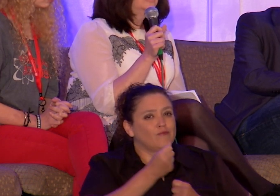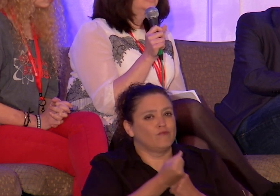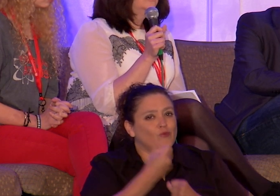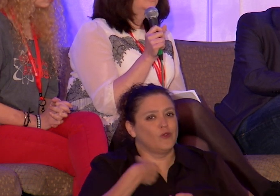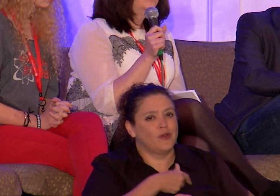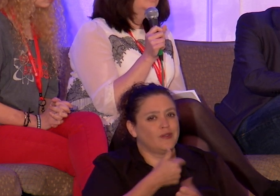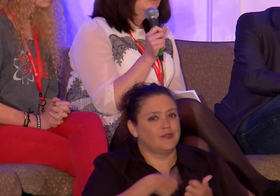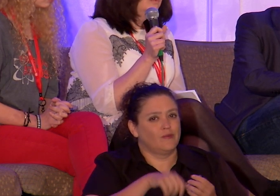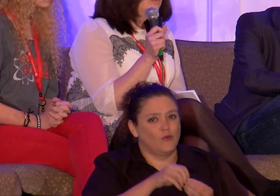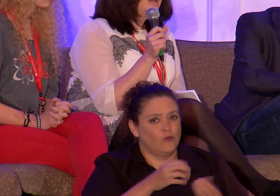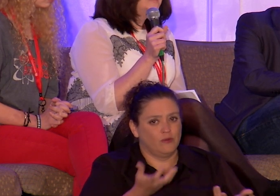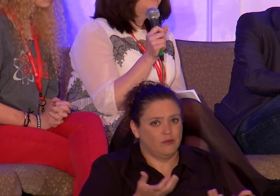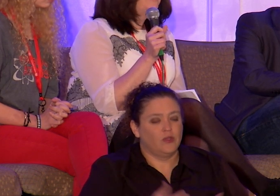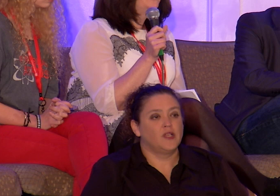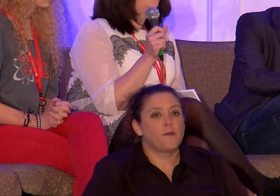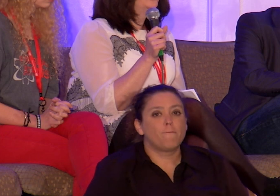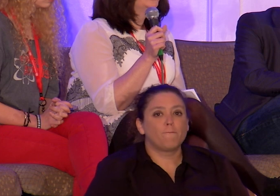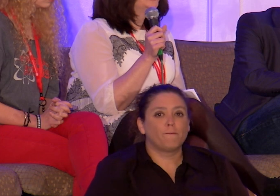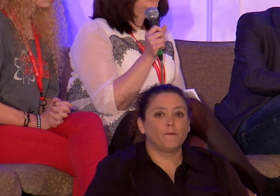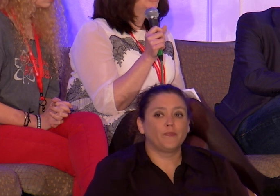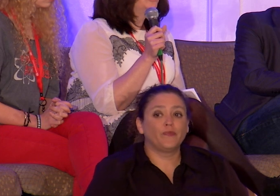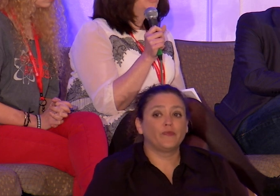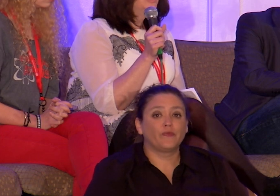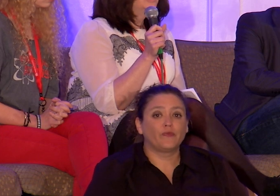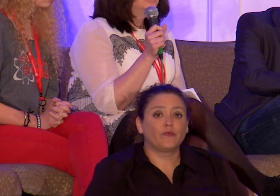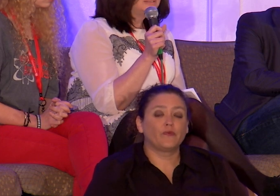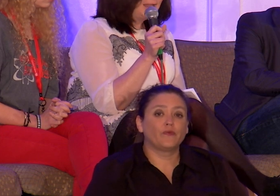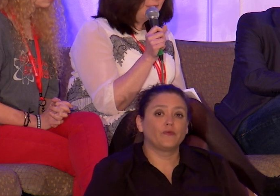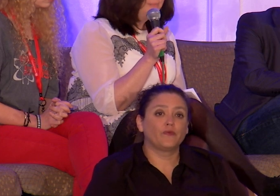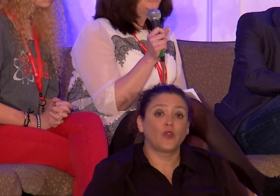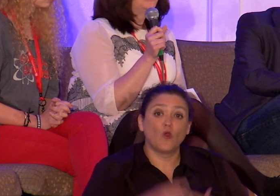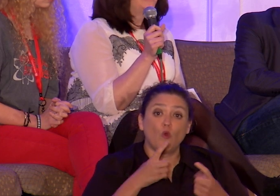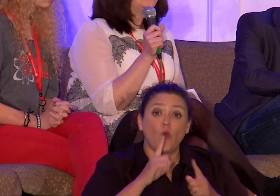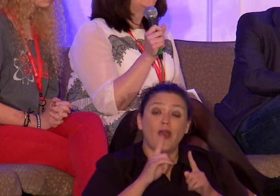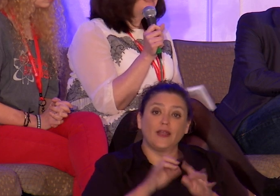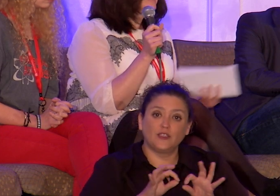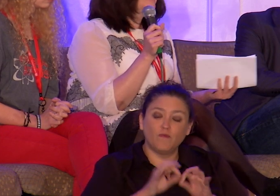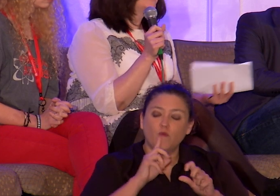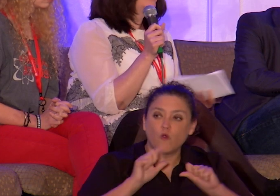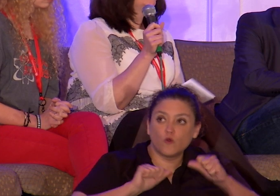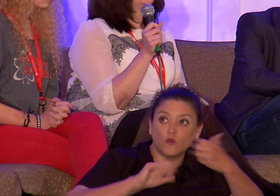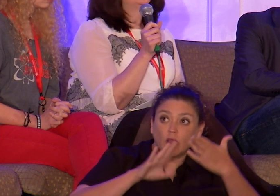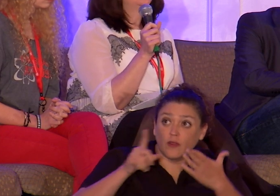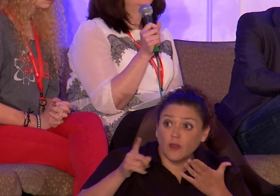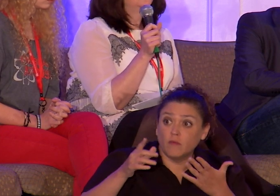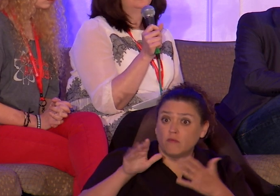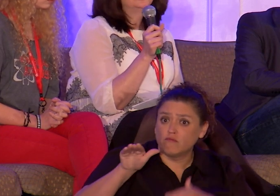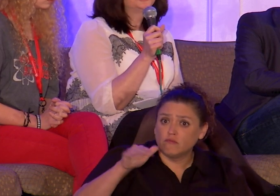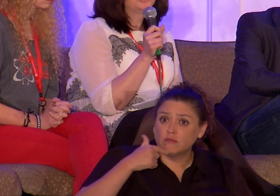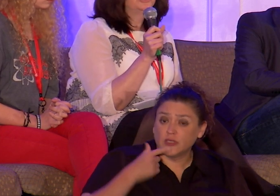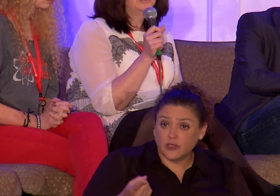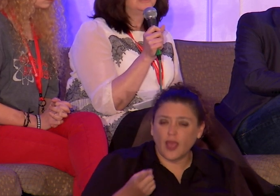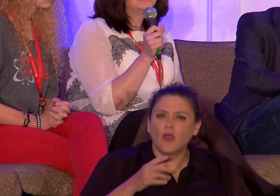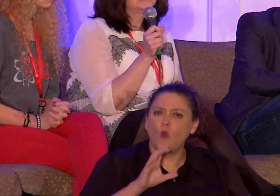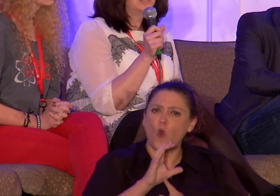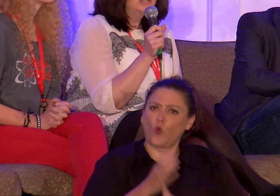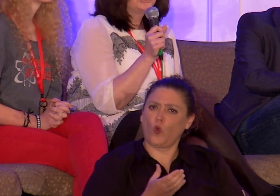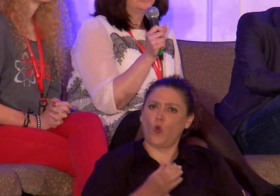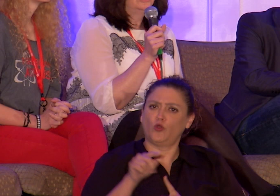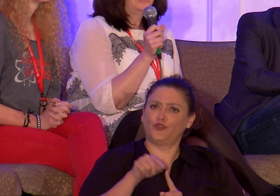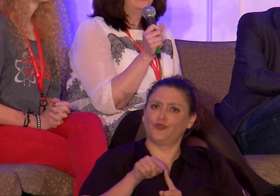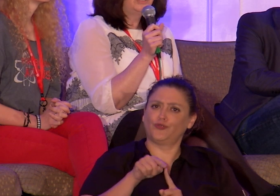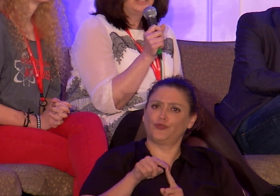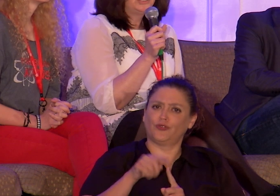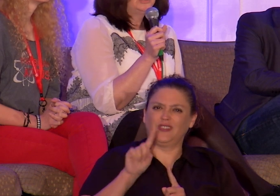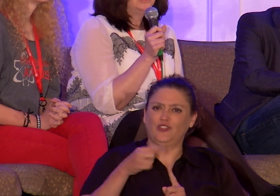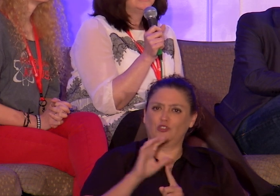think while it's very important to stand up to them and to say, as Faisal said, that, you know, culture is